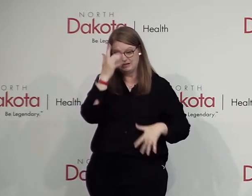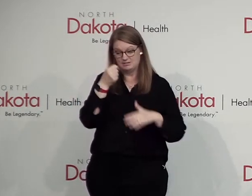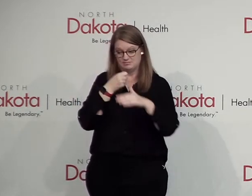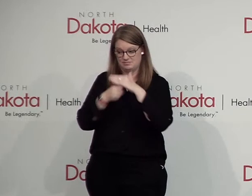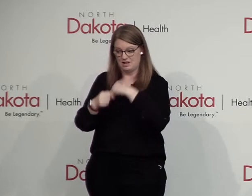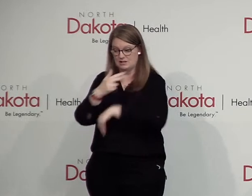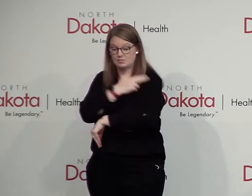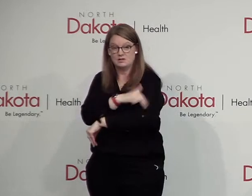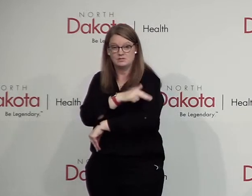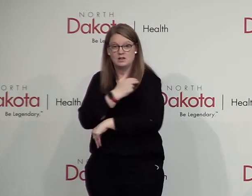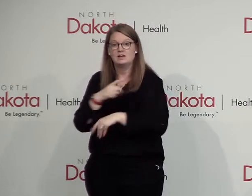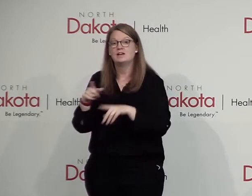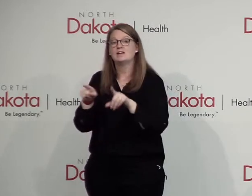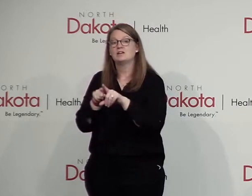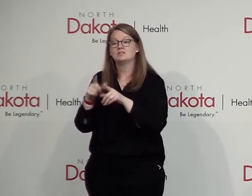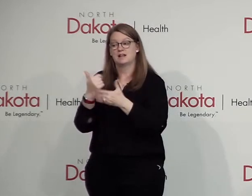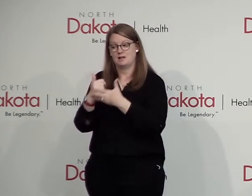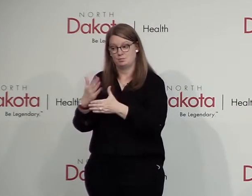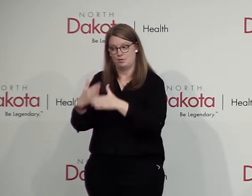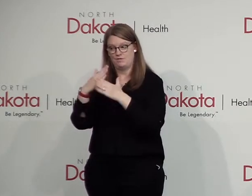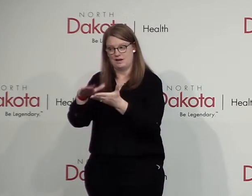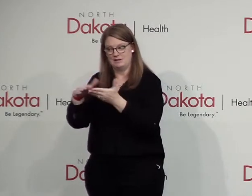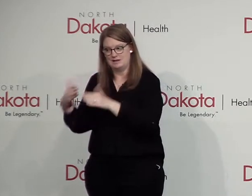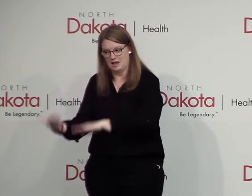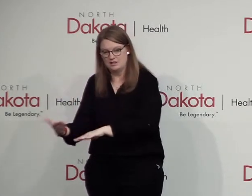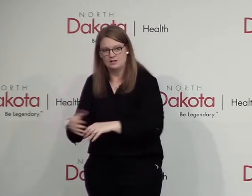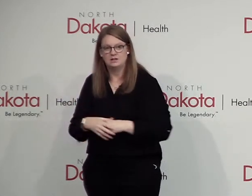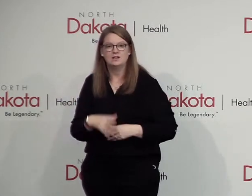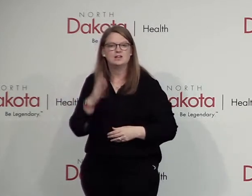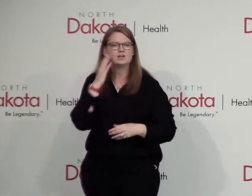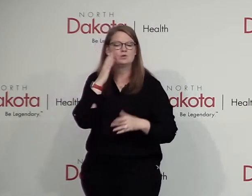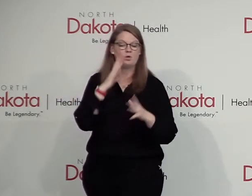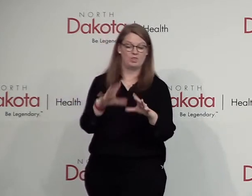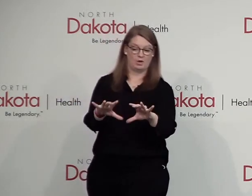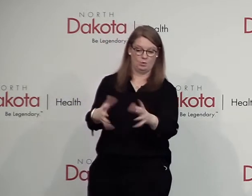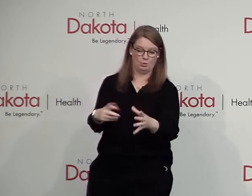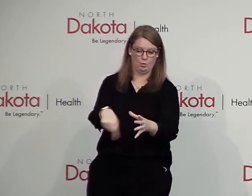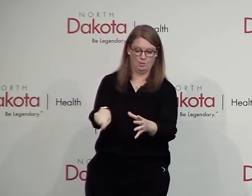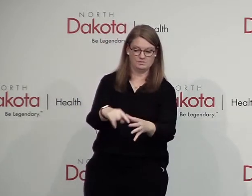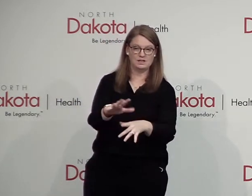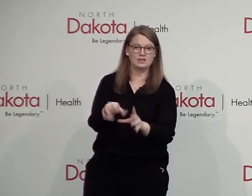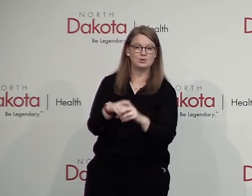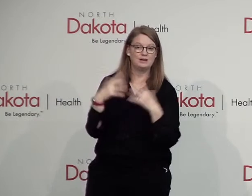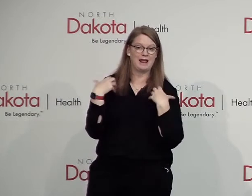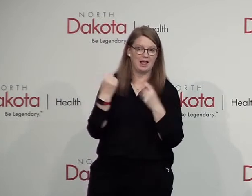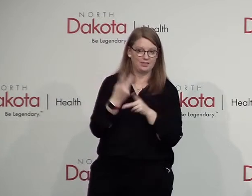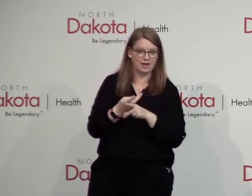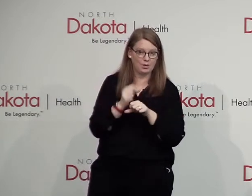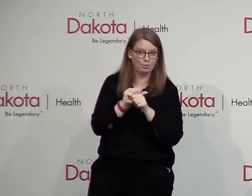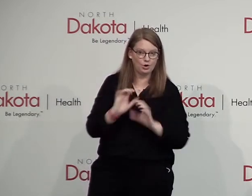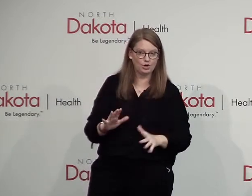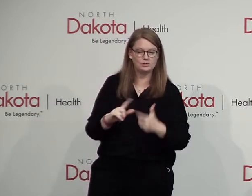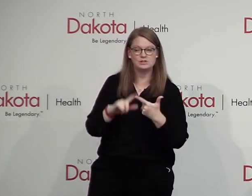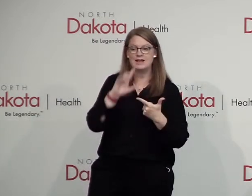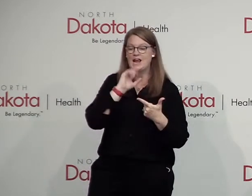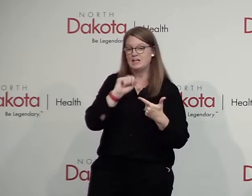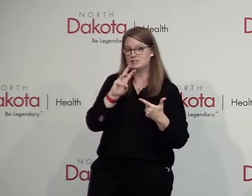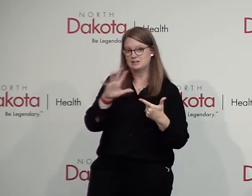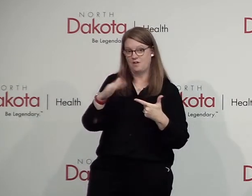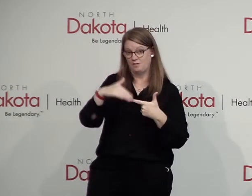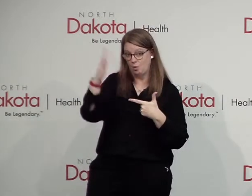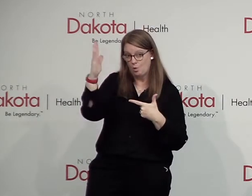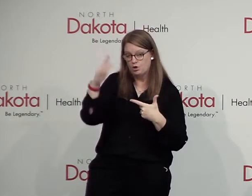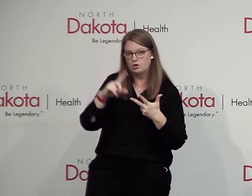and death. The vulnerable groups, as stated before, include healthcare workers, those over the age of